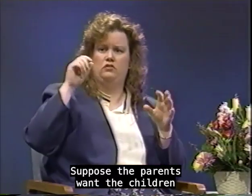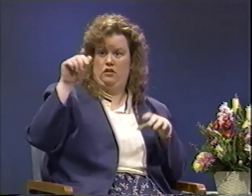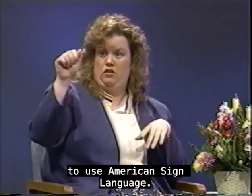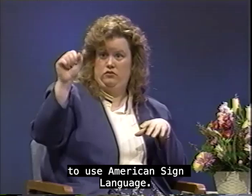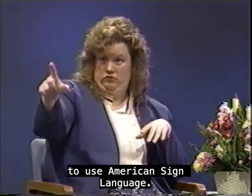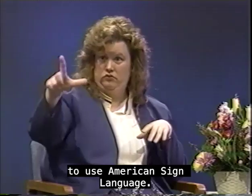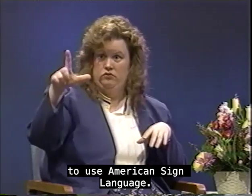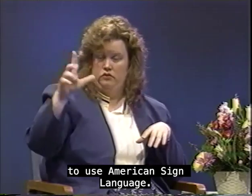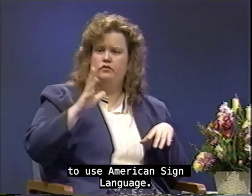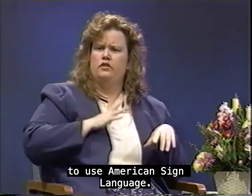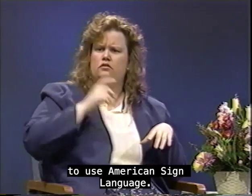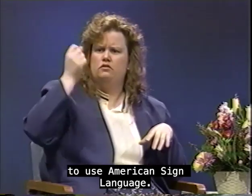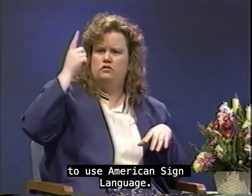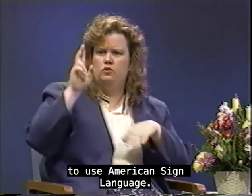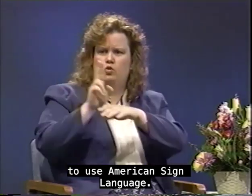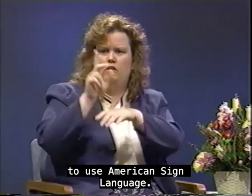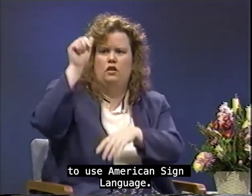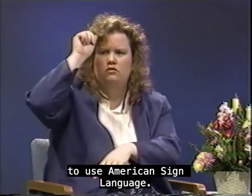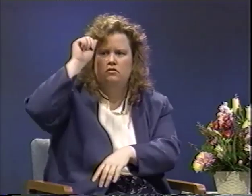children to use American Sign Language.